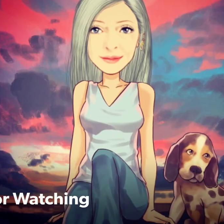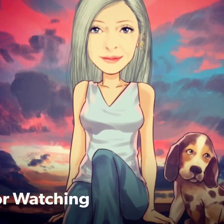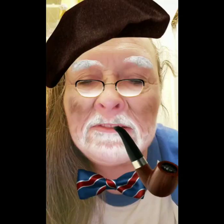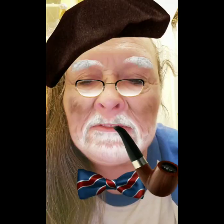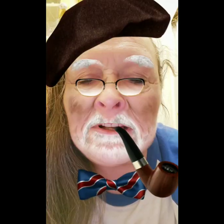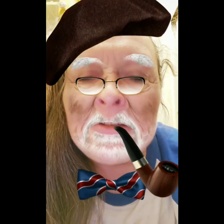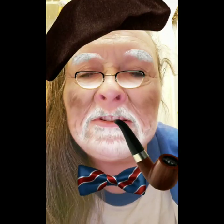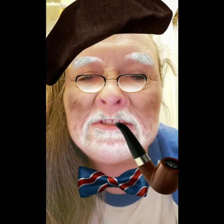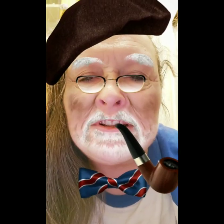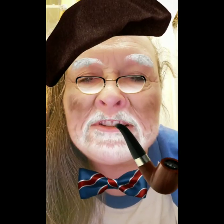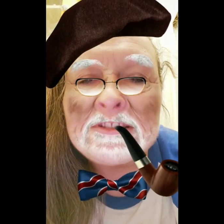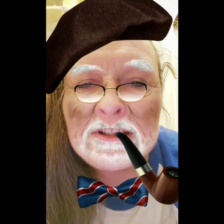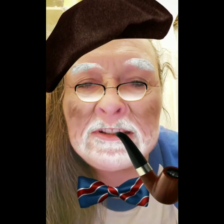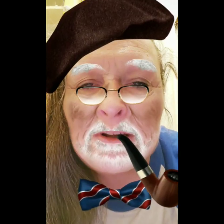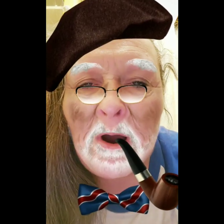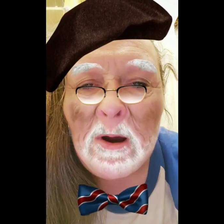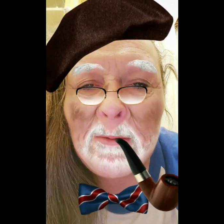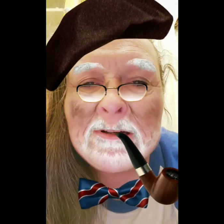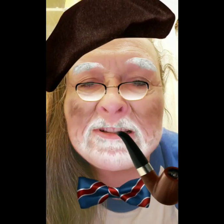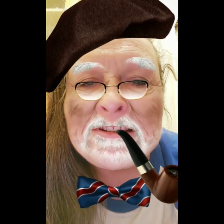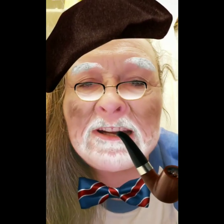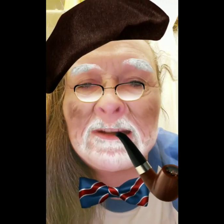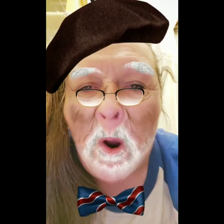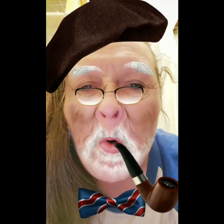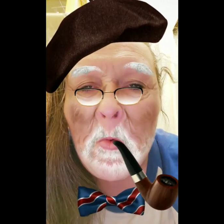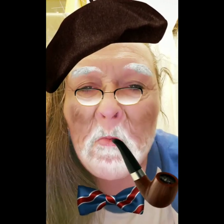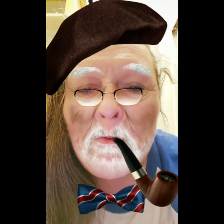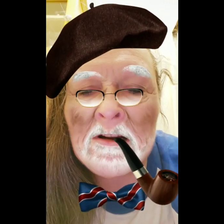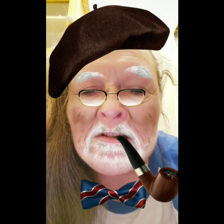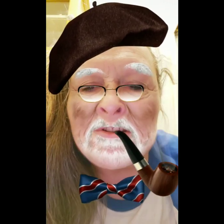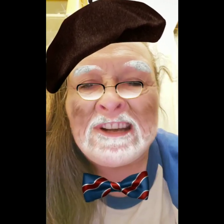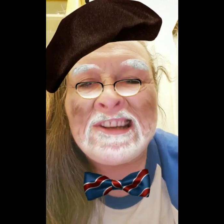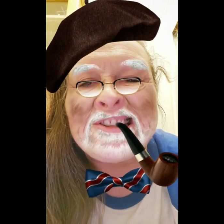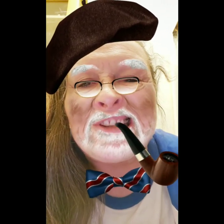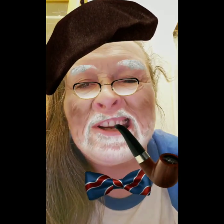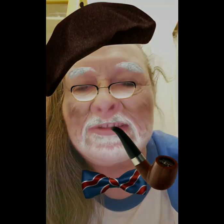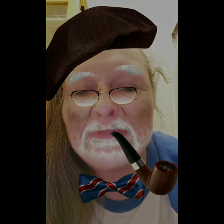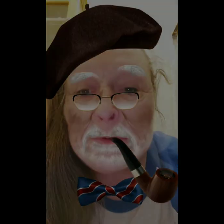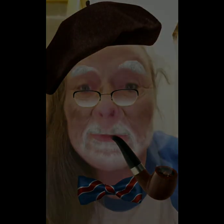You just stayed calm and stay home. Stay safe.